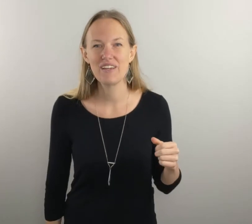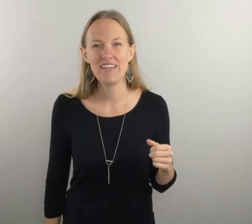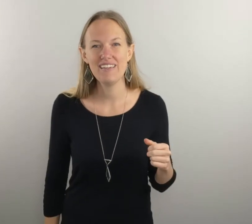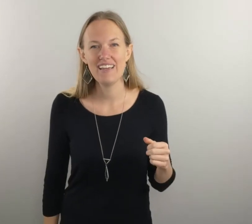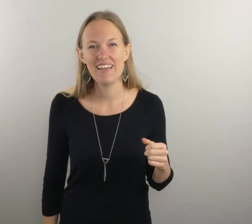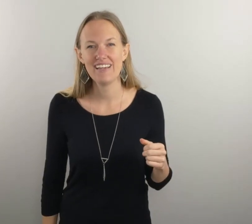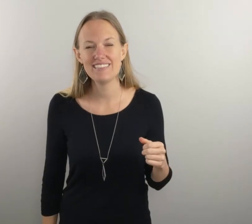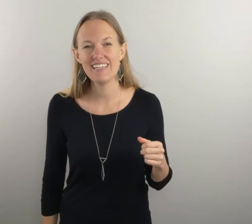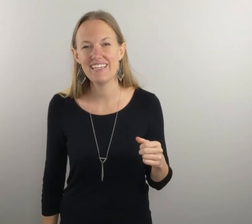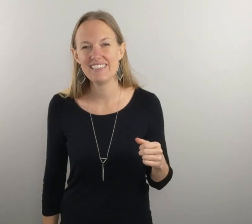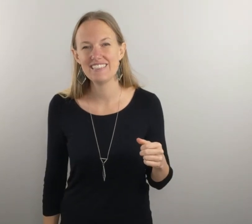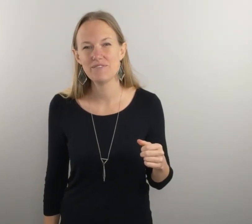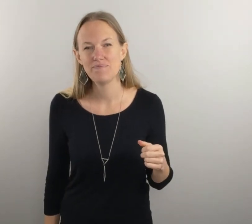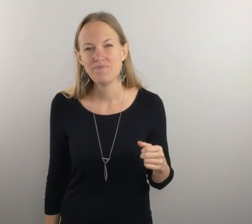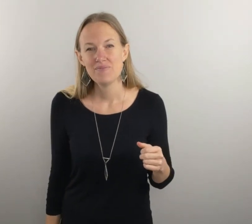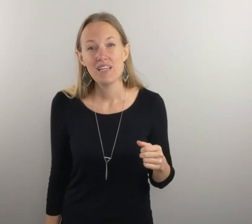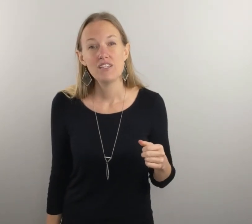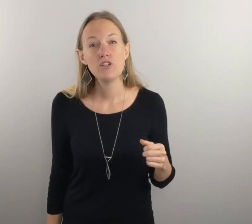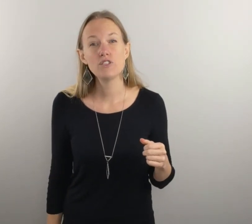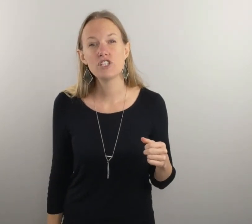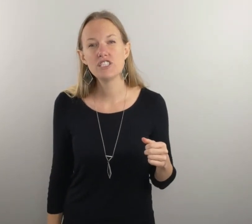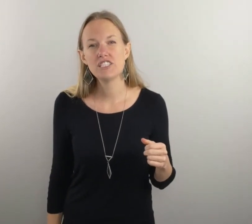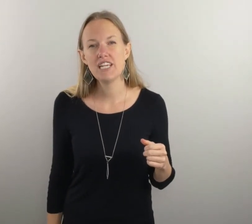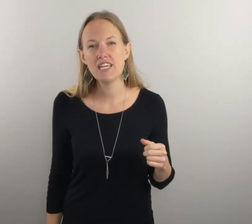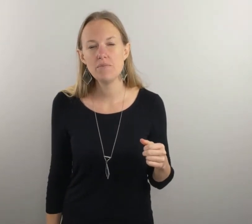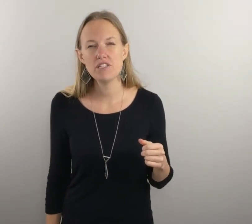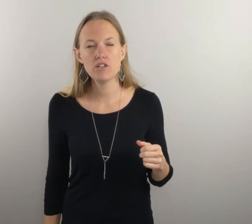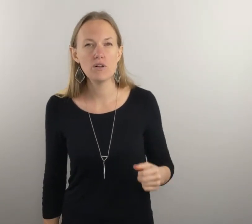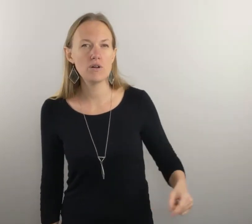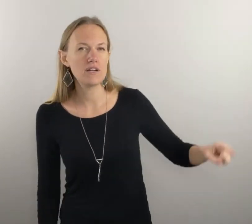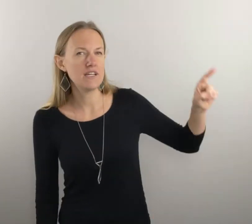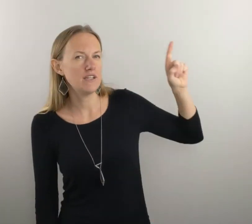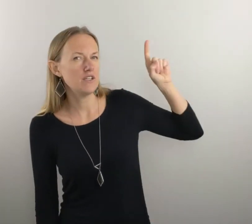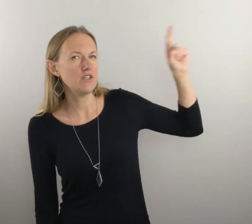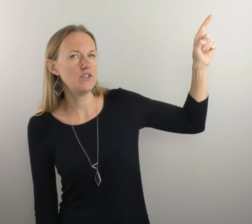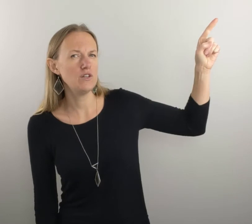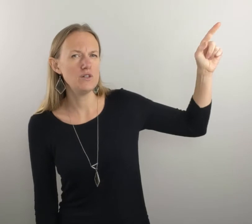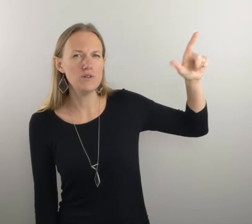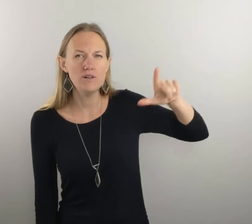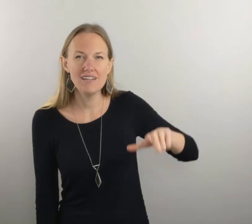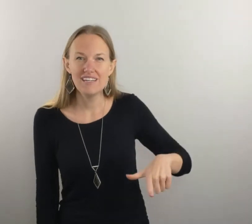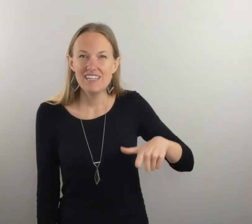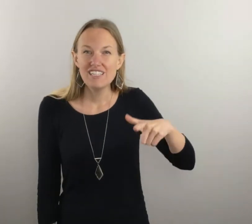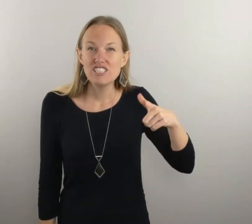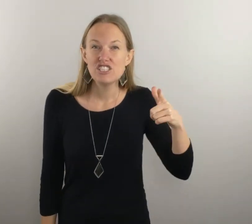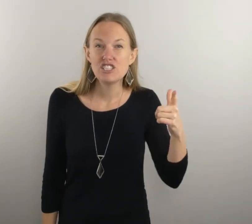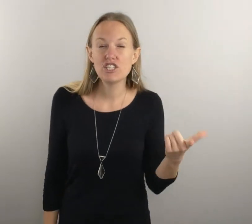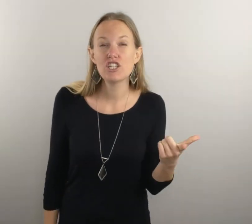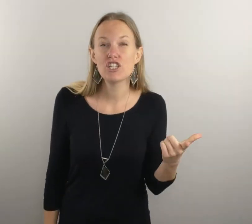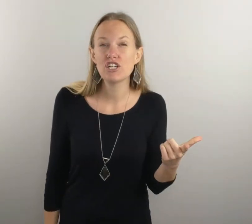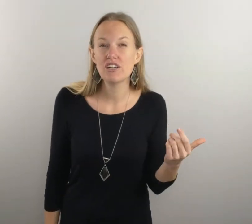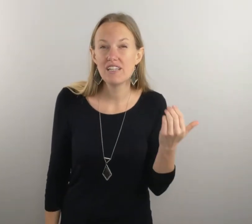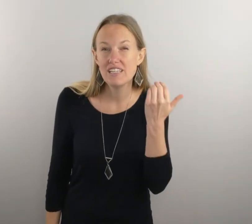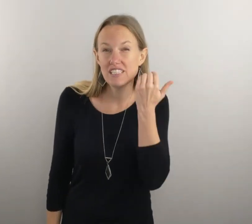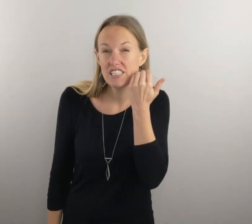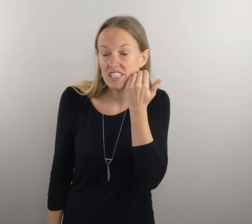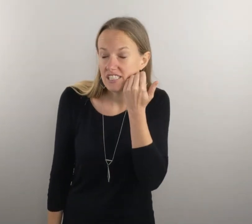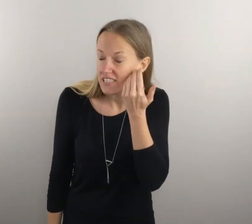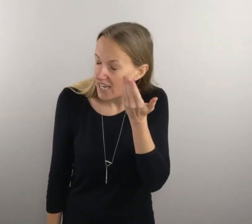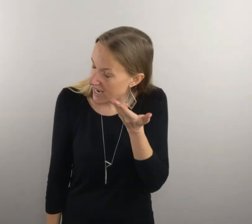Okay, A-S-H. You turn shame into glory. You turn and then